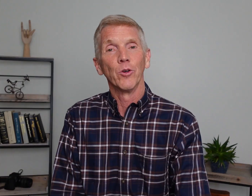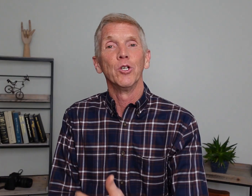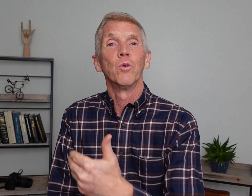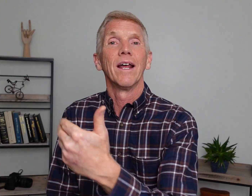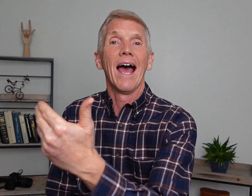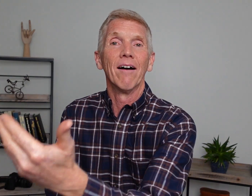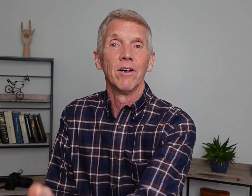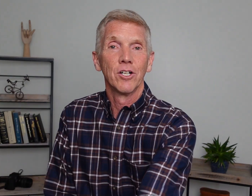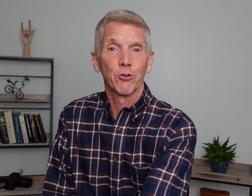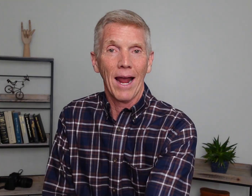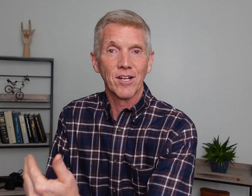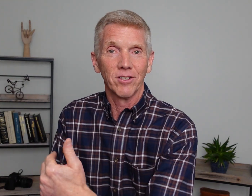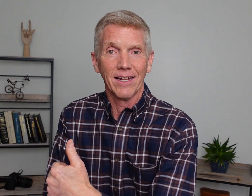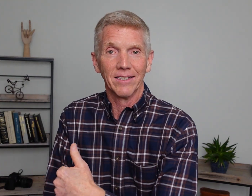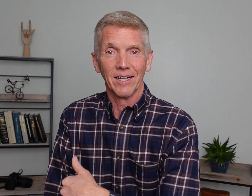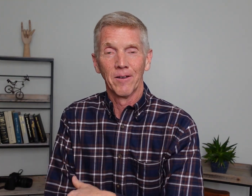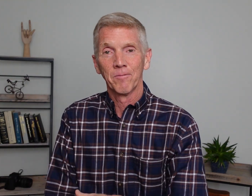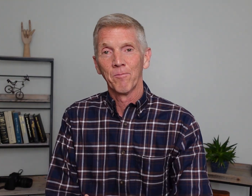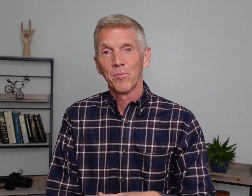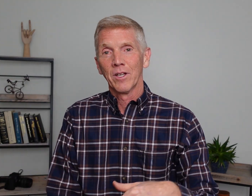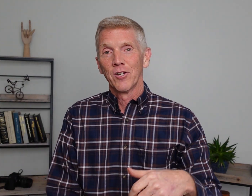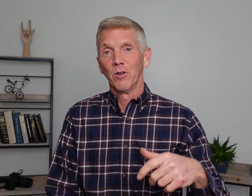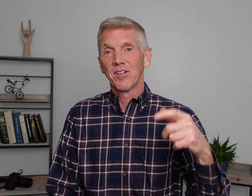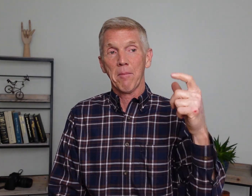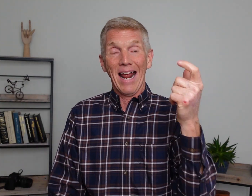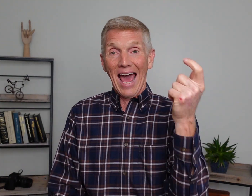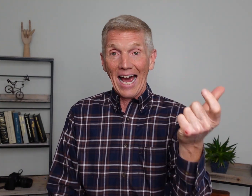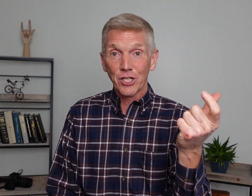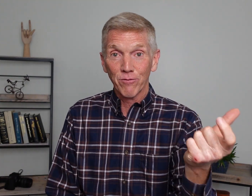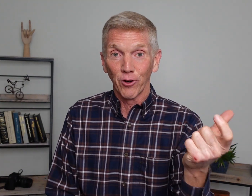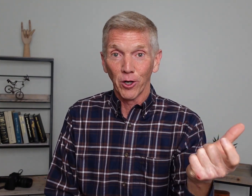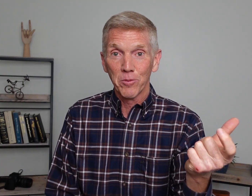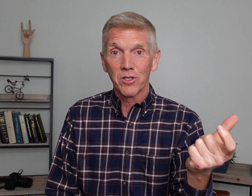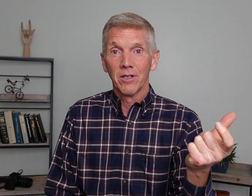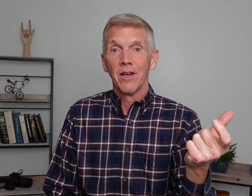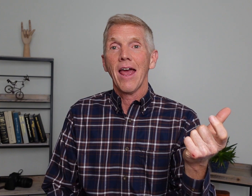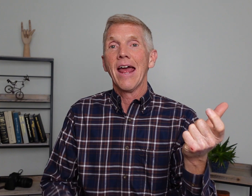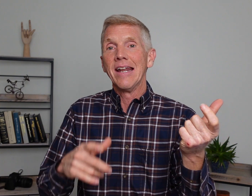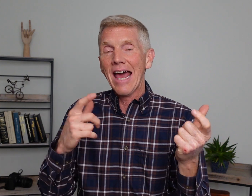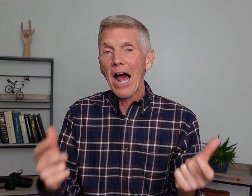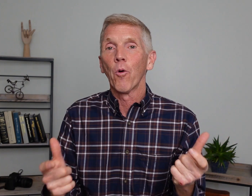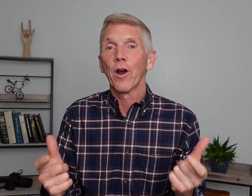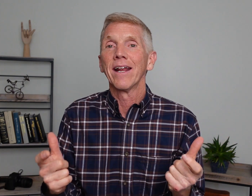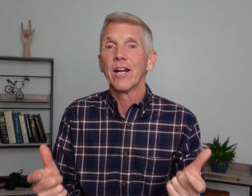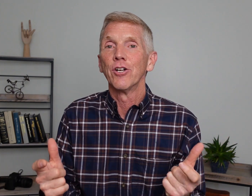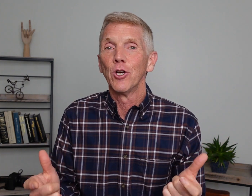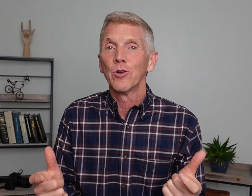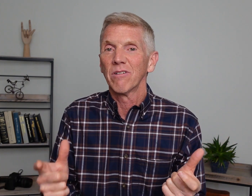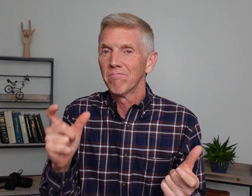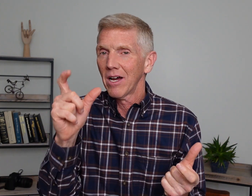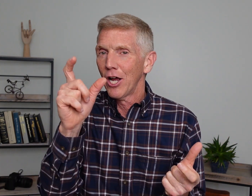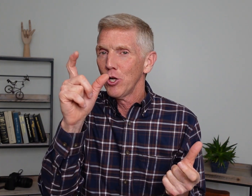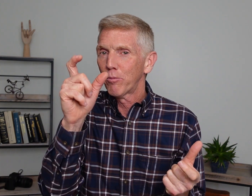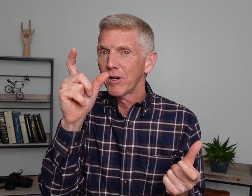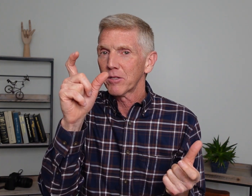you would have translated it. So let's talk about action verbs. And now we're going to introduce a new principle